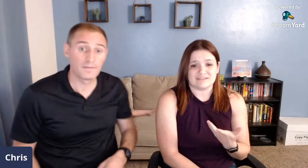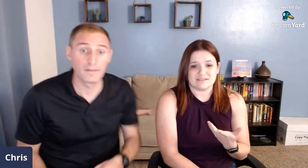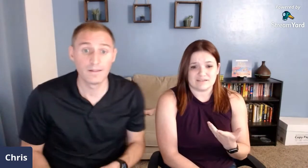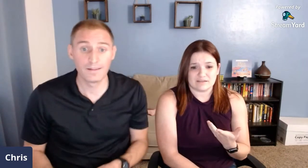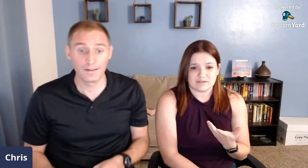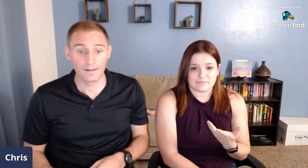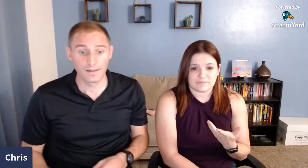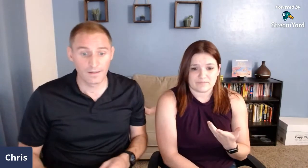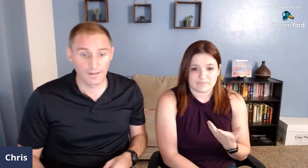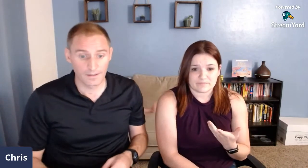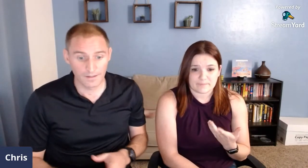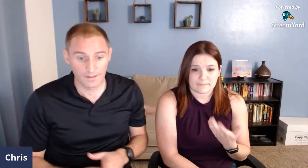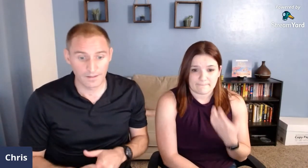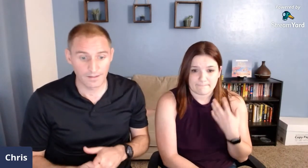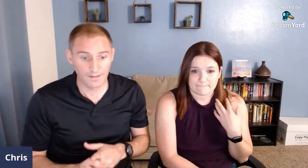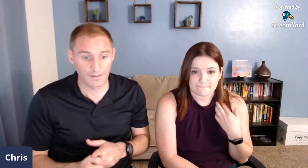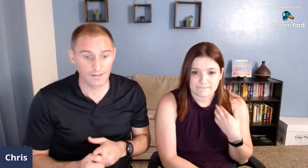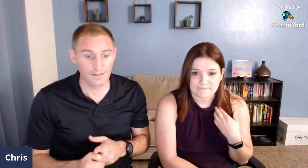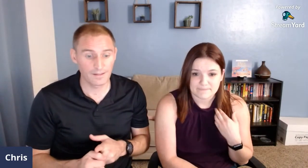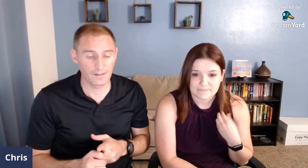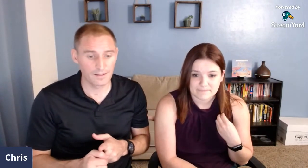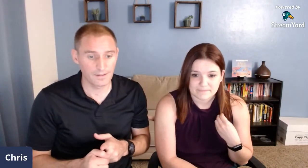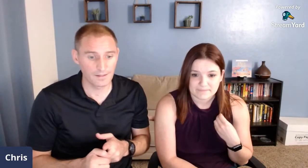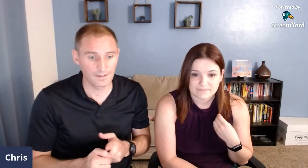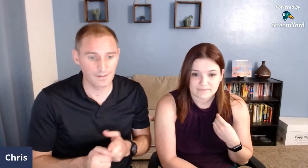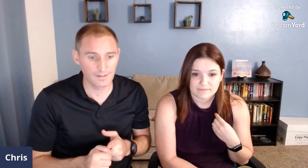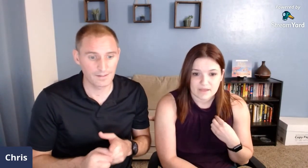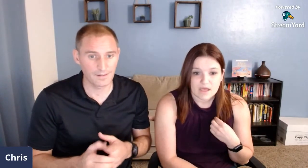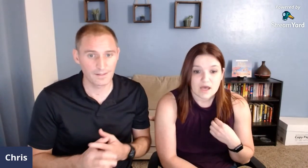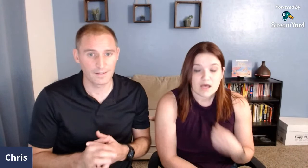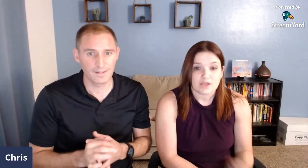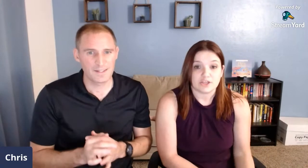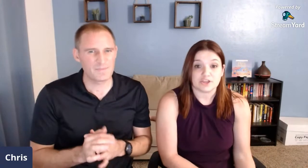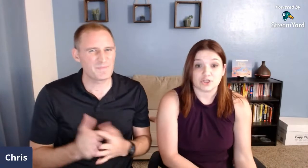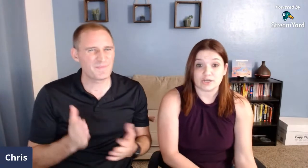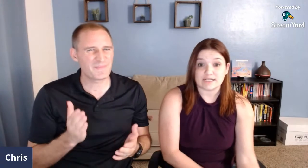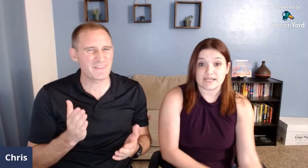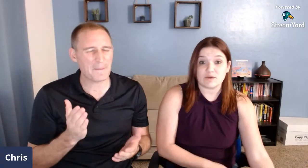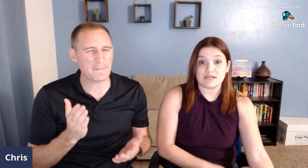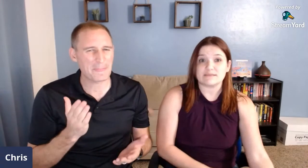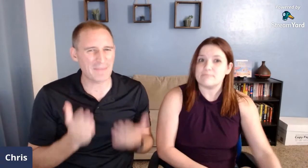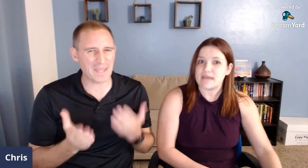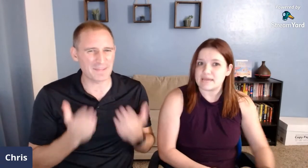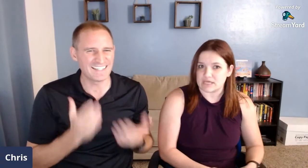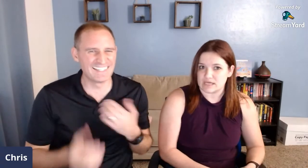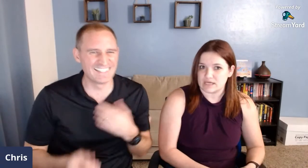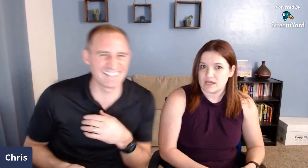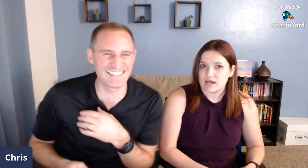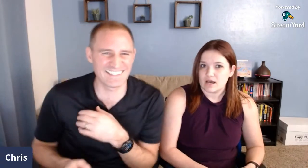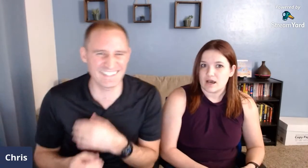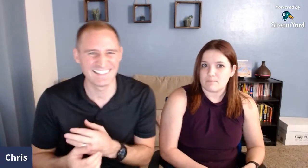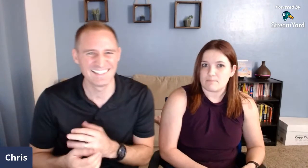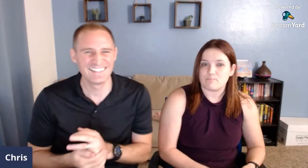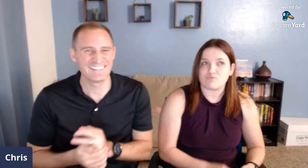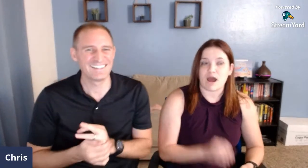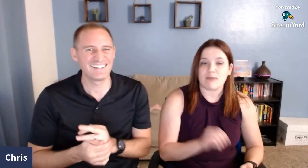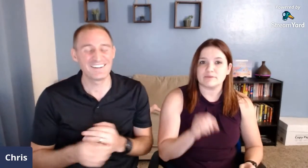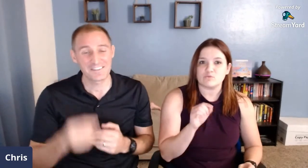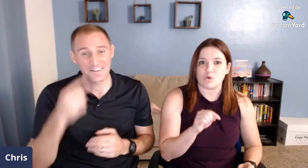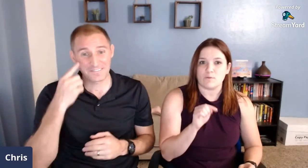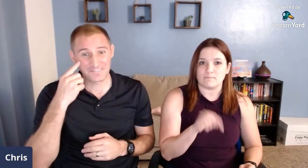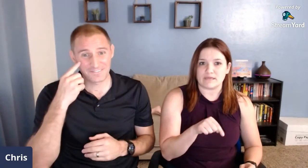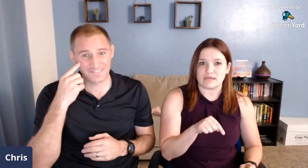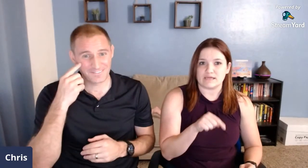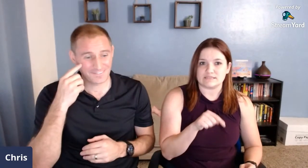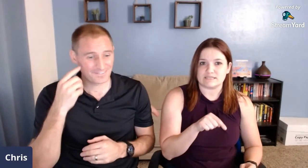Will you really be doing the 30-day, any 30-day formats again? the 30-day ones maybe.